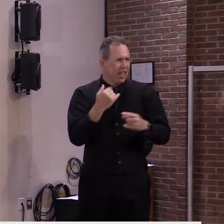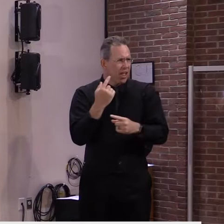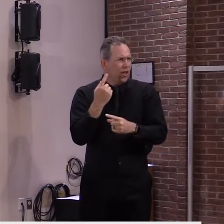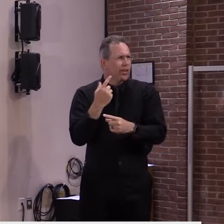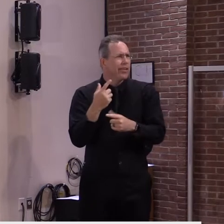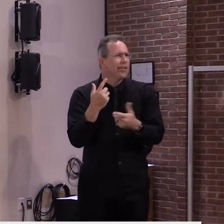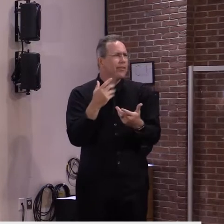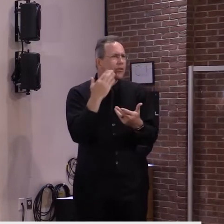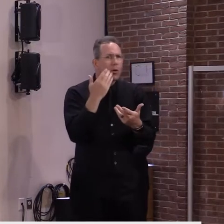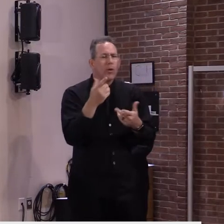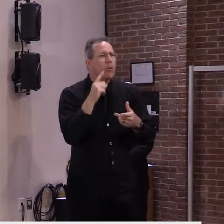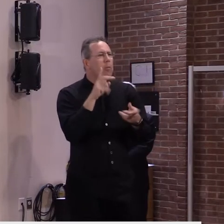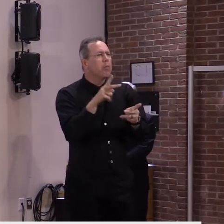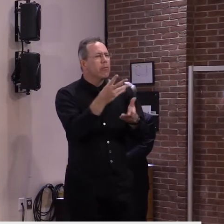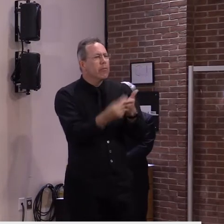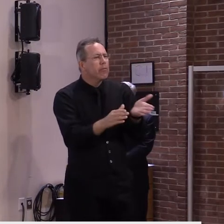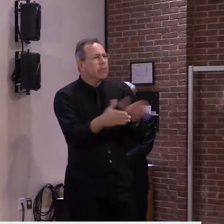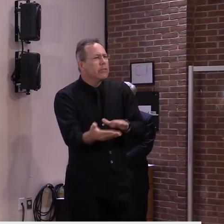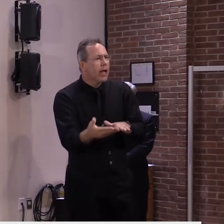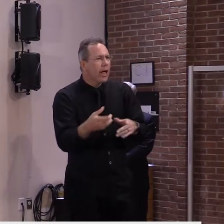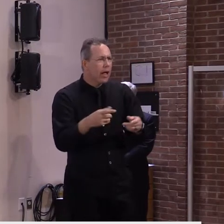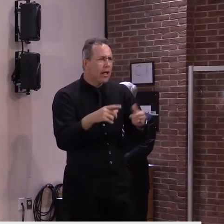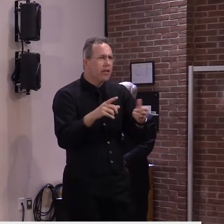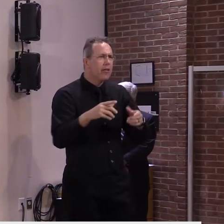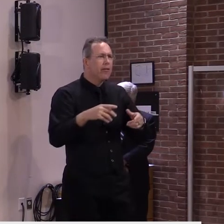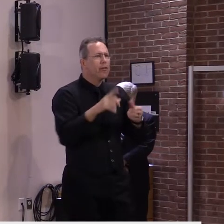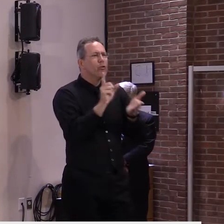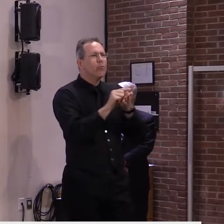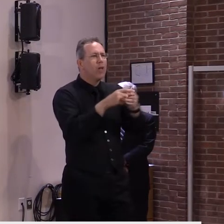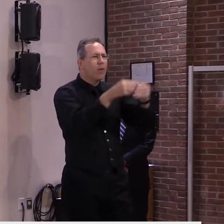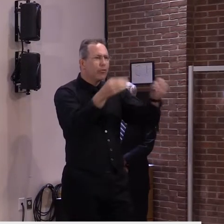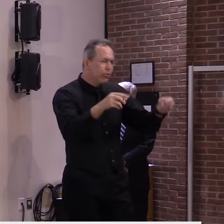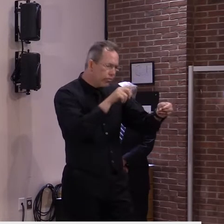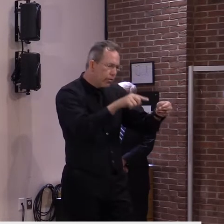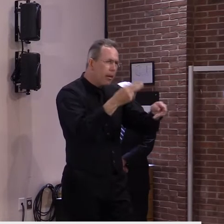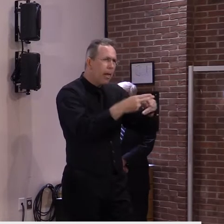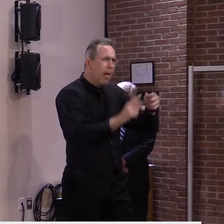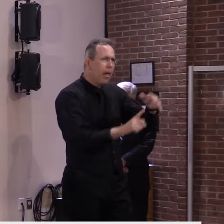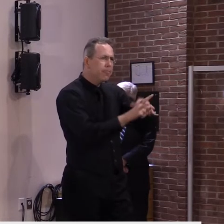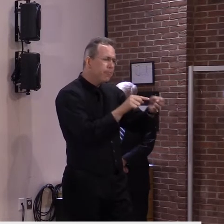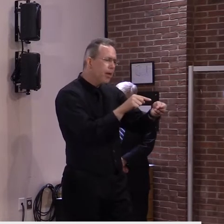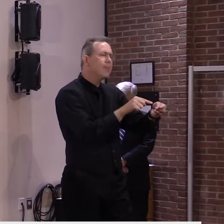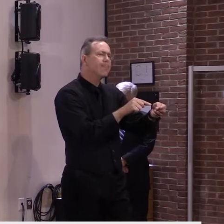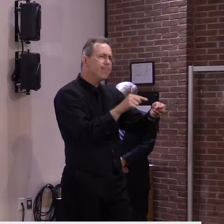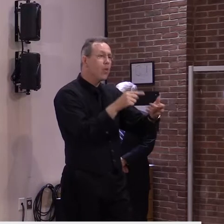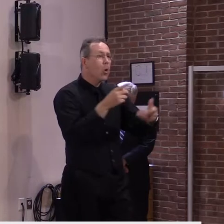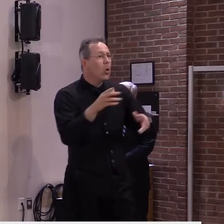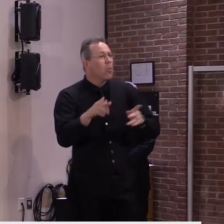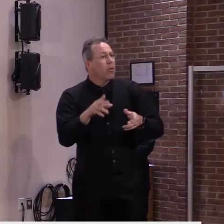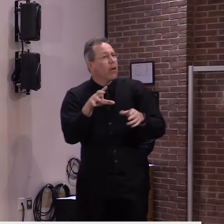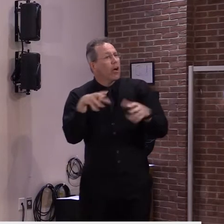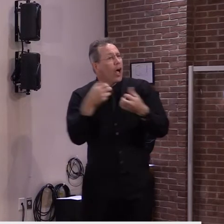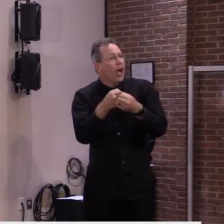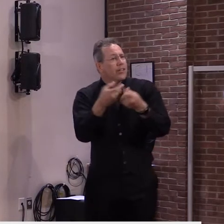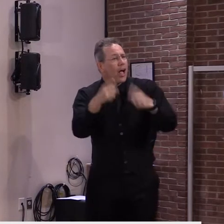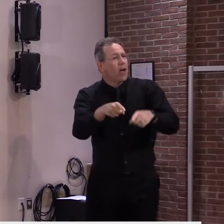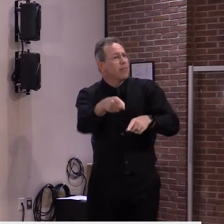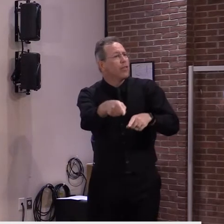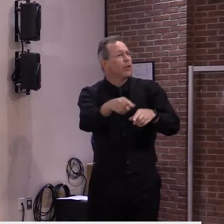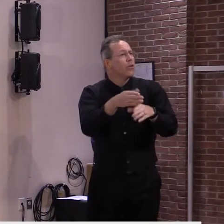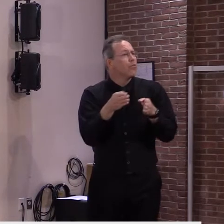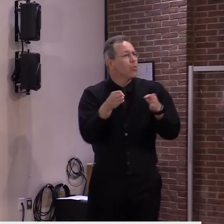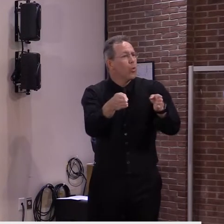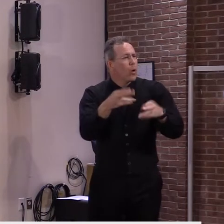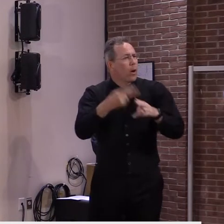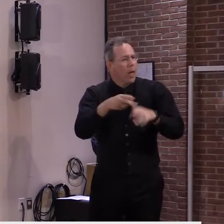dead people. I'm just wondering if you've got any thoughts. S-107, the bill, has reached your